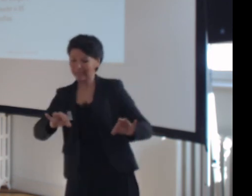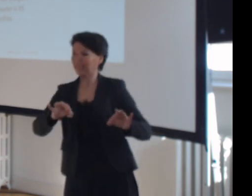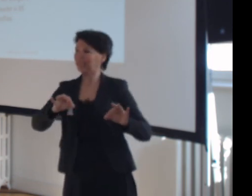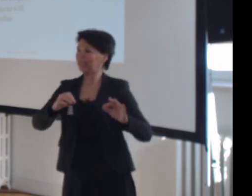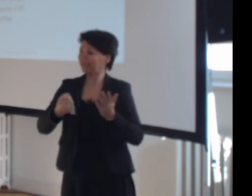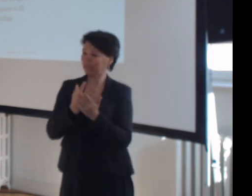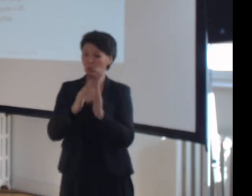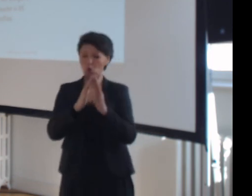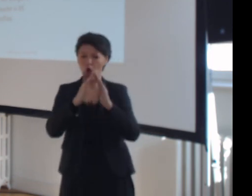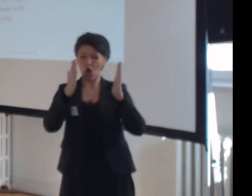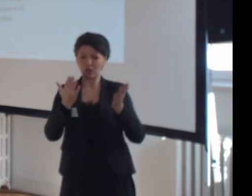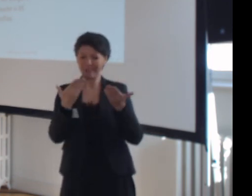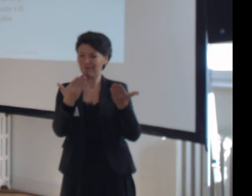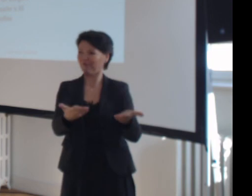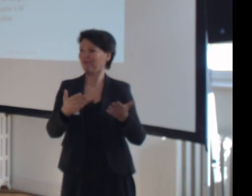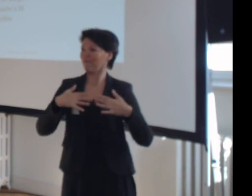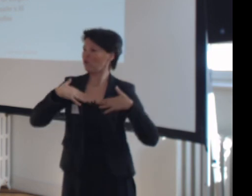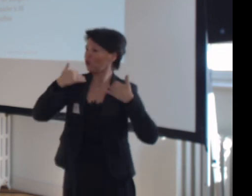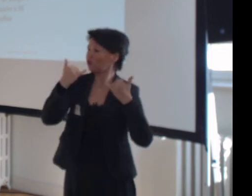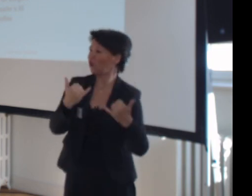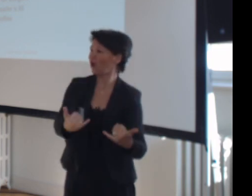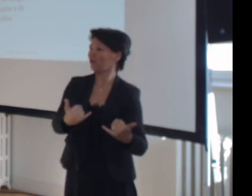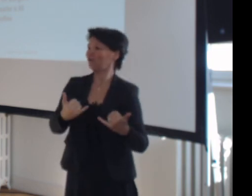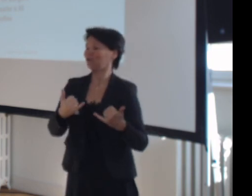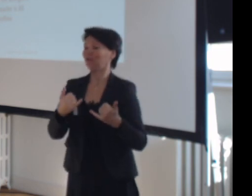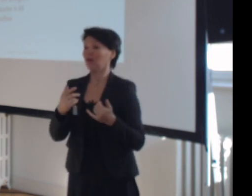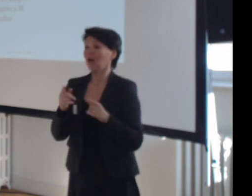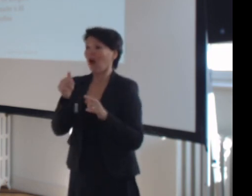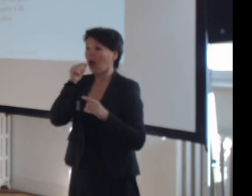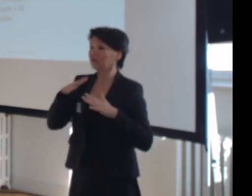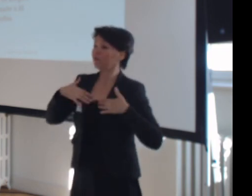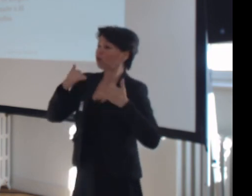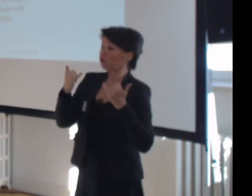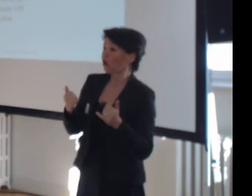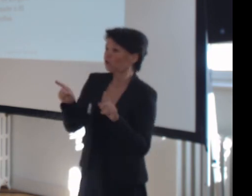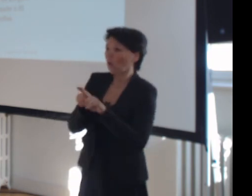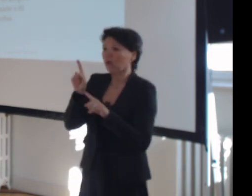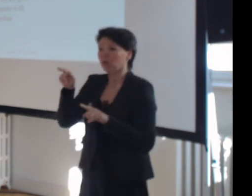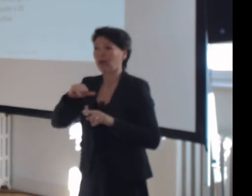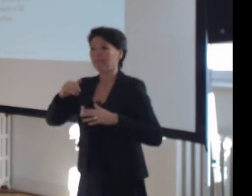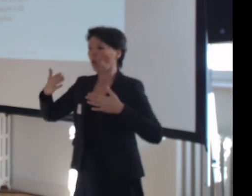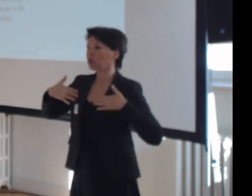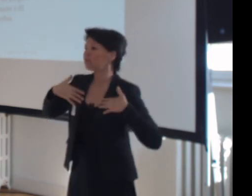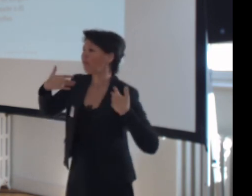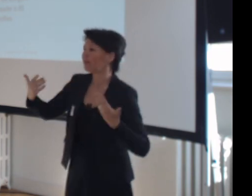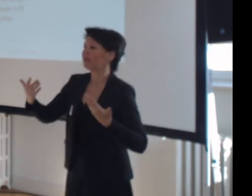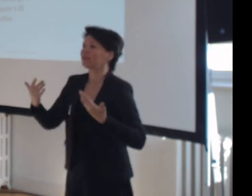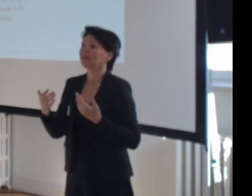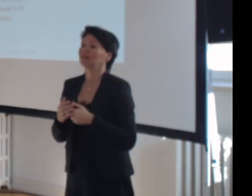home. And being at home also means having access to recreation